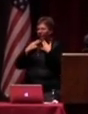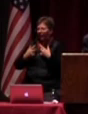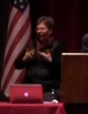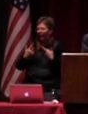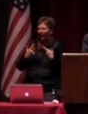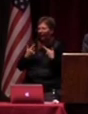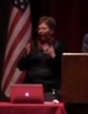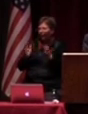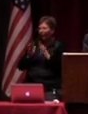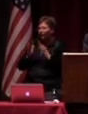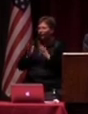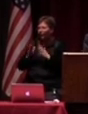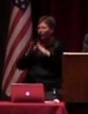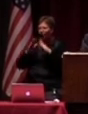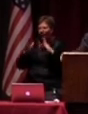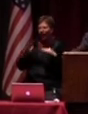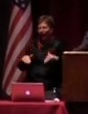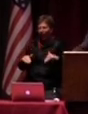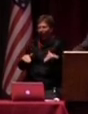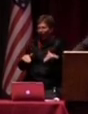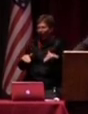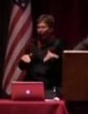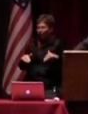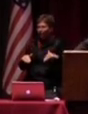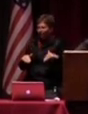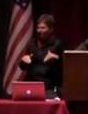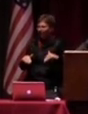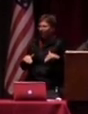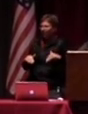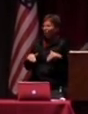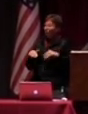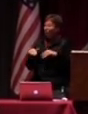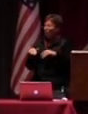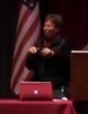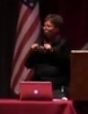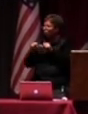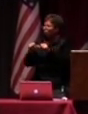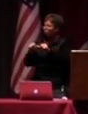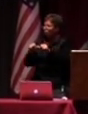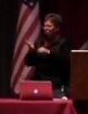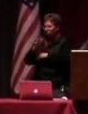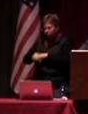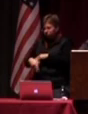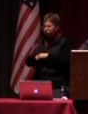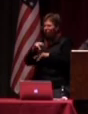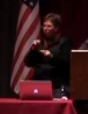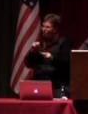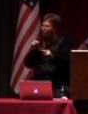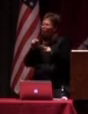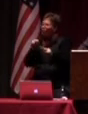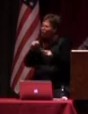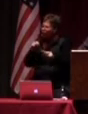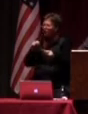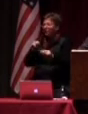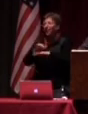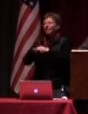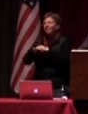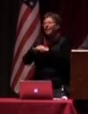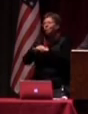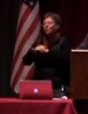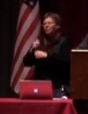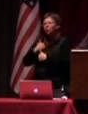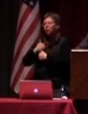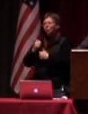damp house called the Briars, constantly guarded by British soldiers on this small island 4,000 miles